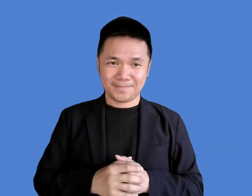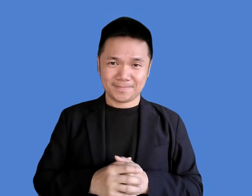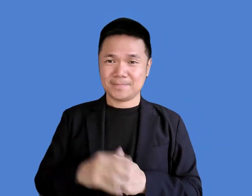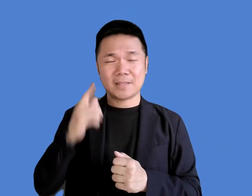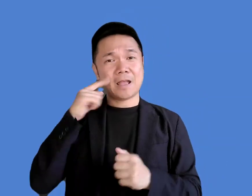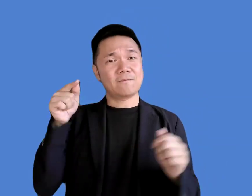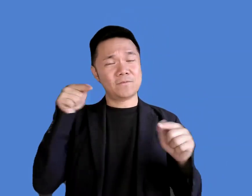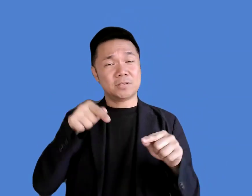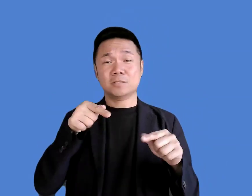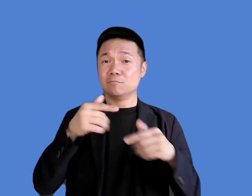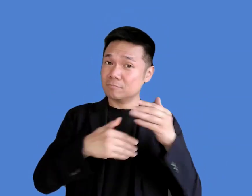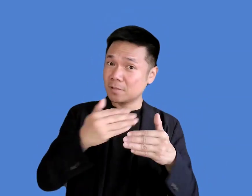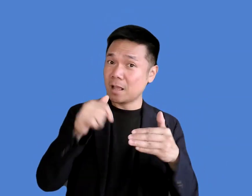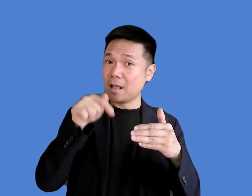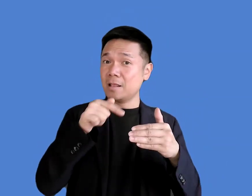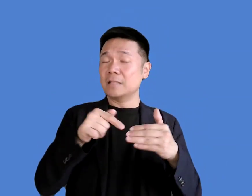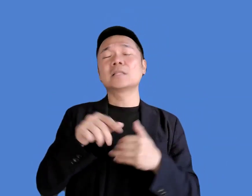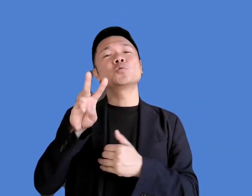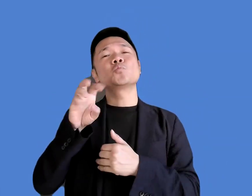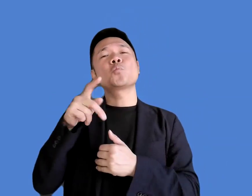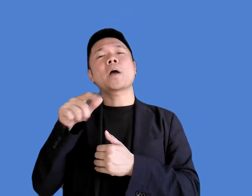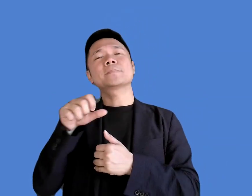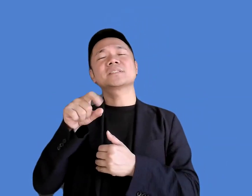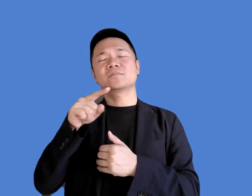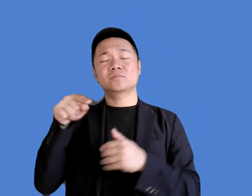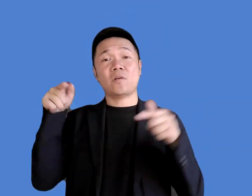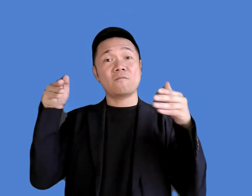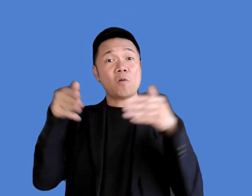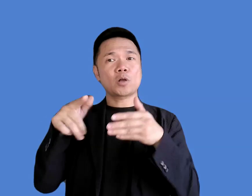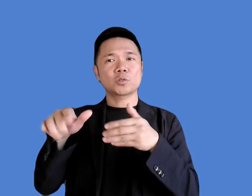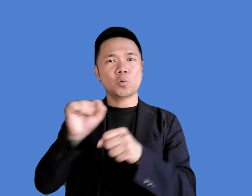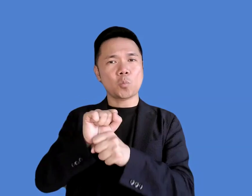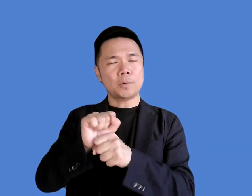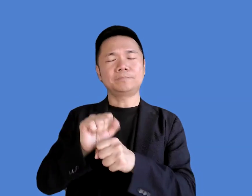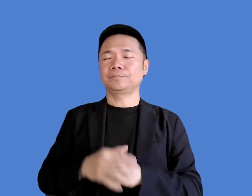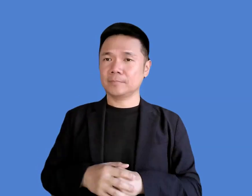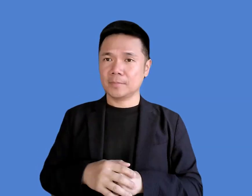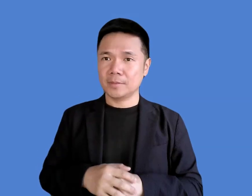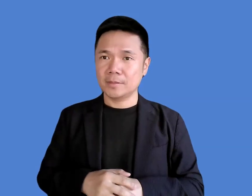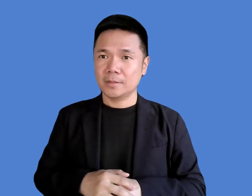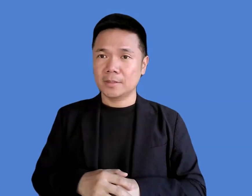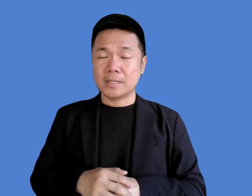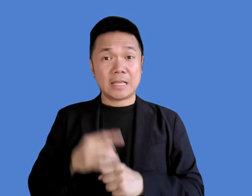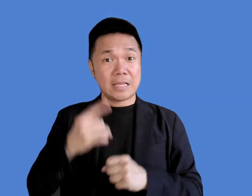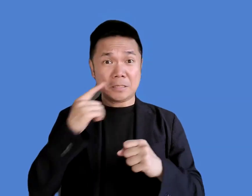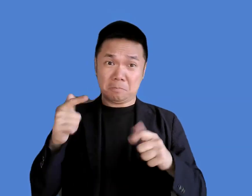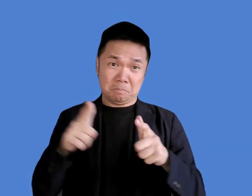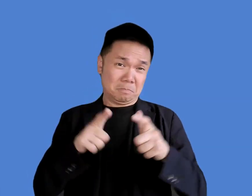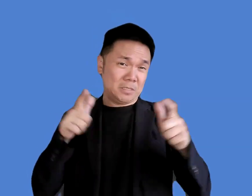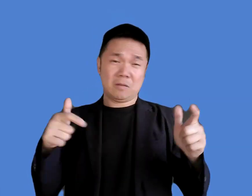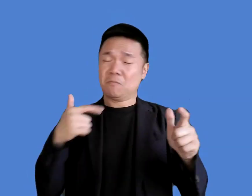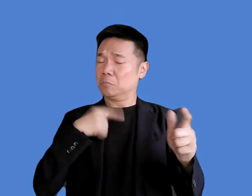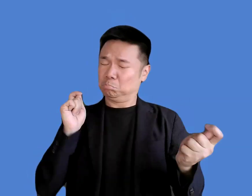marketplace area of the webs as well. And I'm very convinced that the private sector can actually be a massive motor for